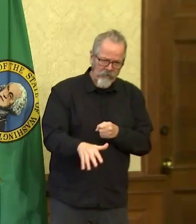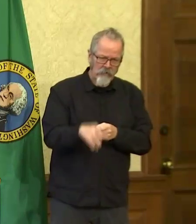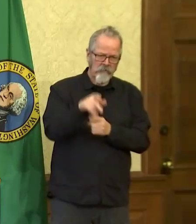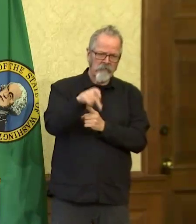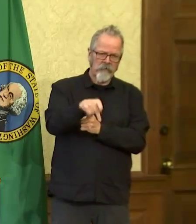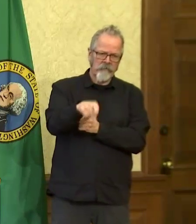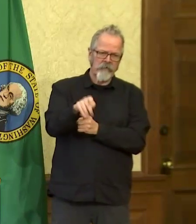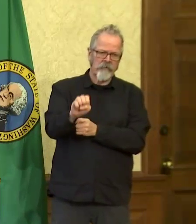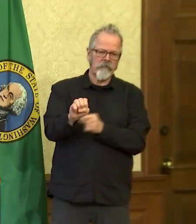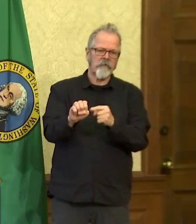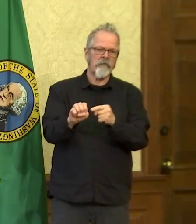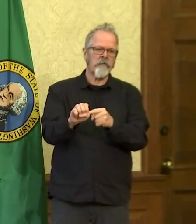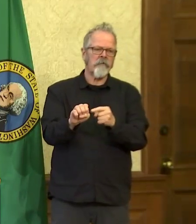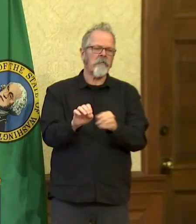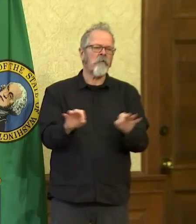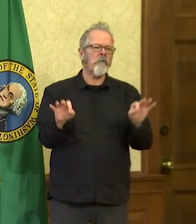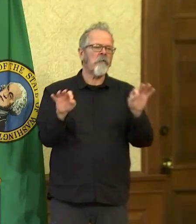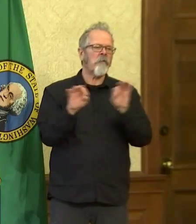Could you try it again, please?